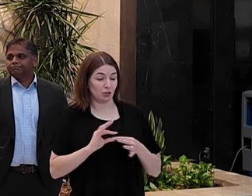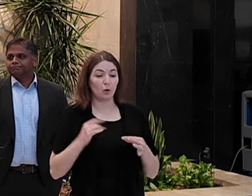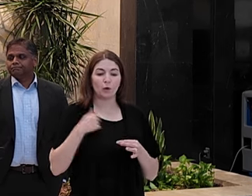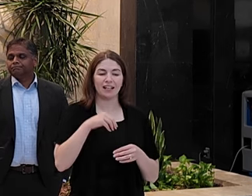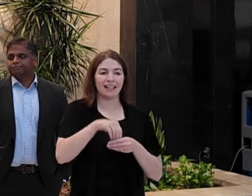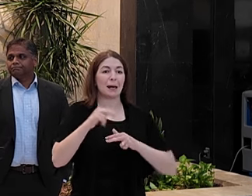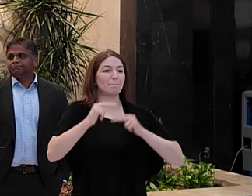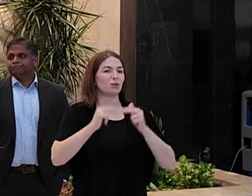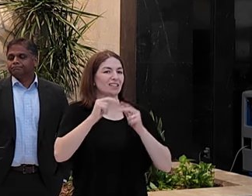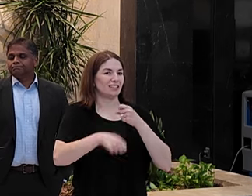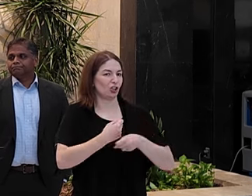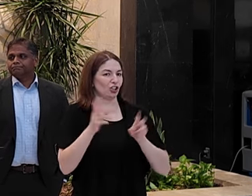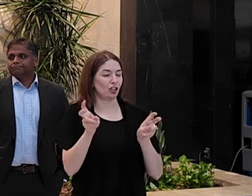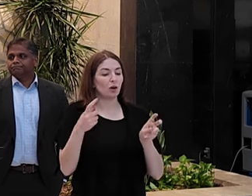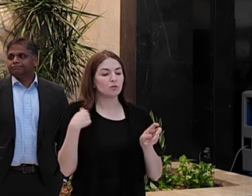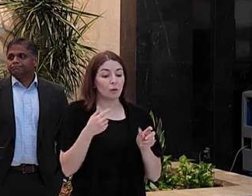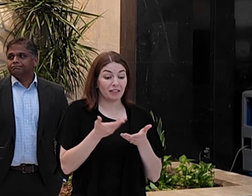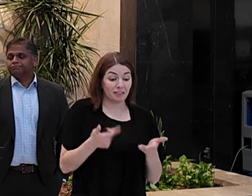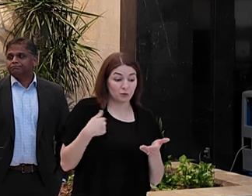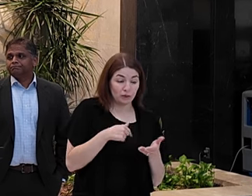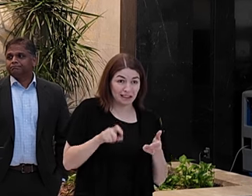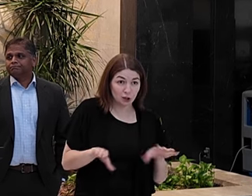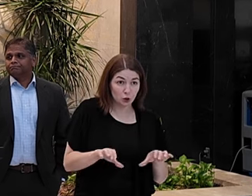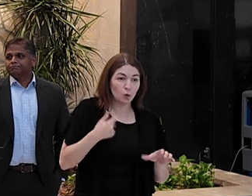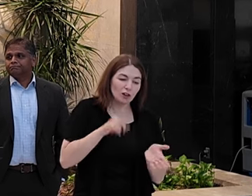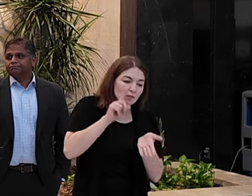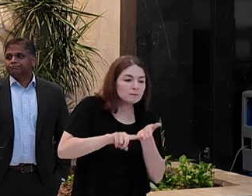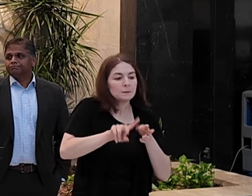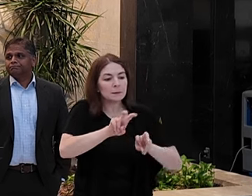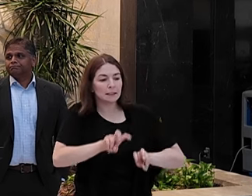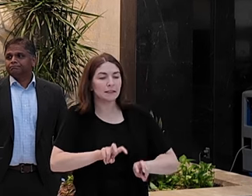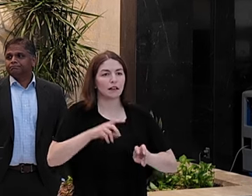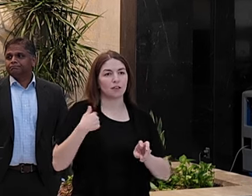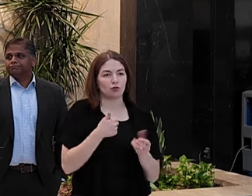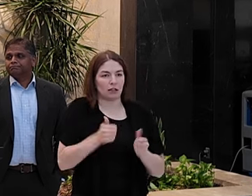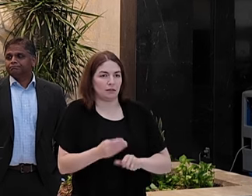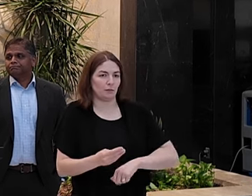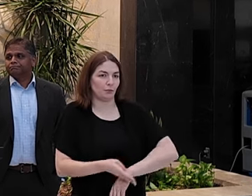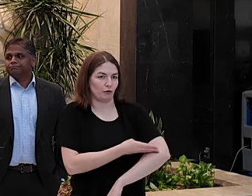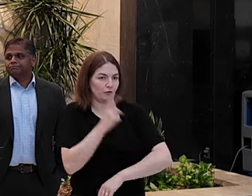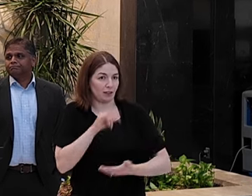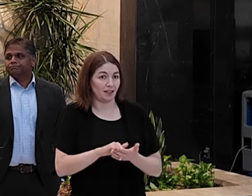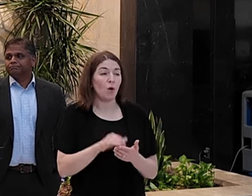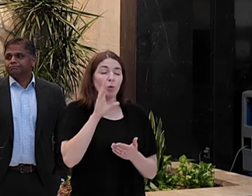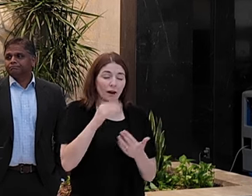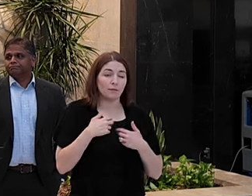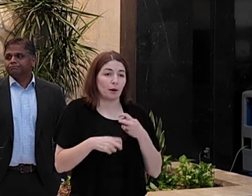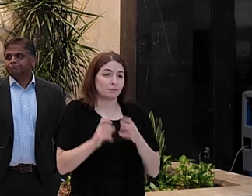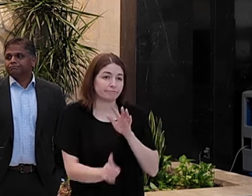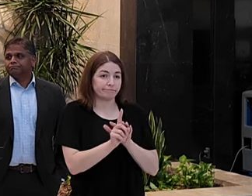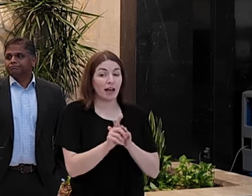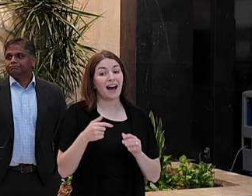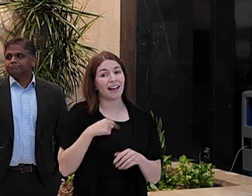We're going through and assessing what we need to do, improve on that. There's going to be hiccups along the way. I will never guarantee that nothing will ever